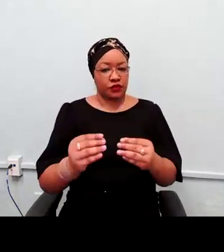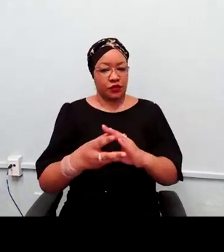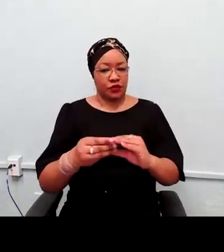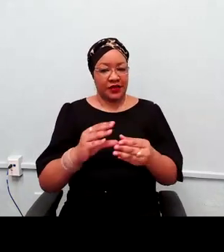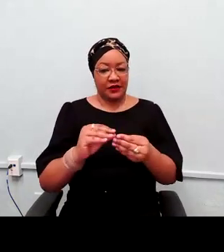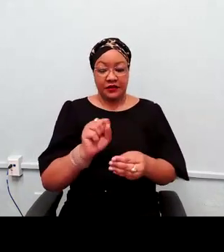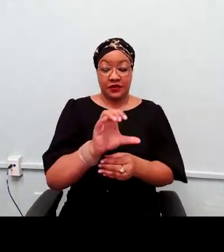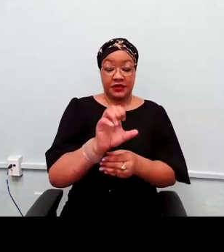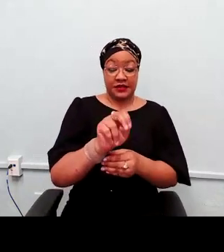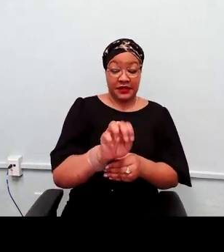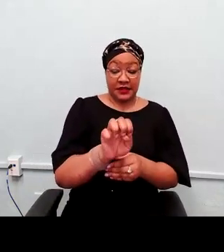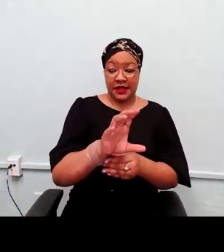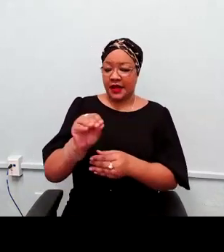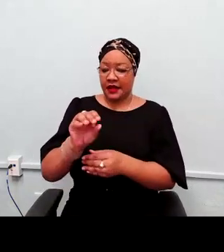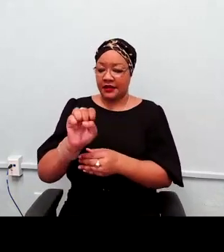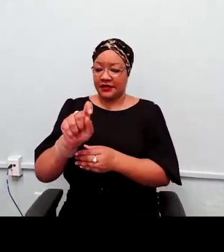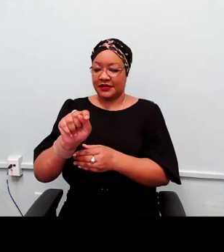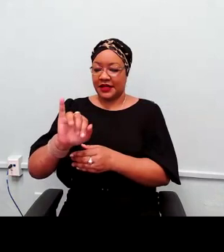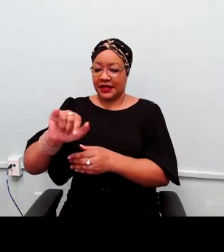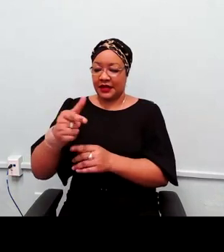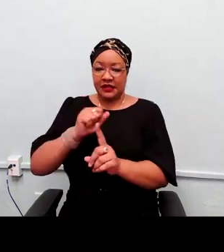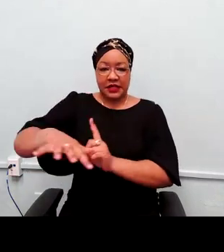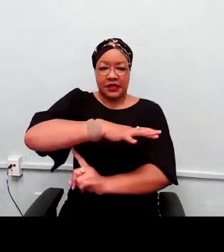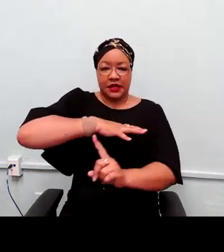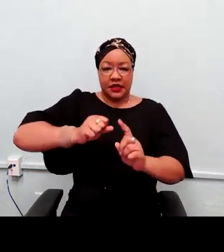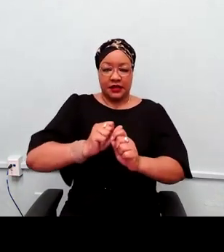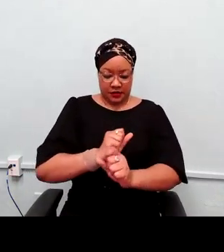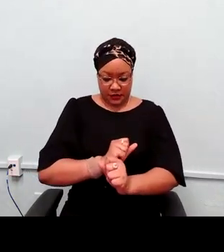setting. So this is a piece called Smoke.